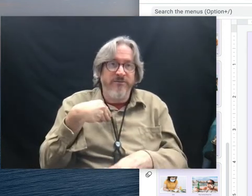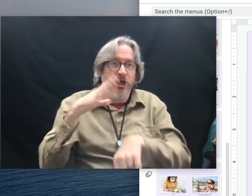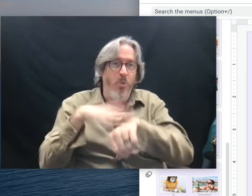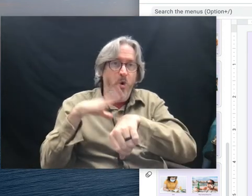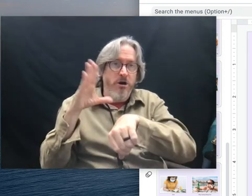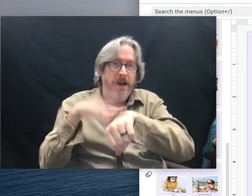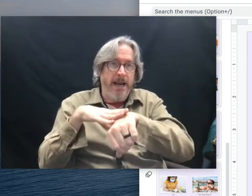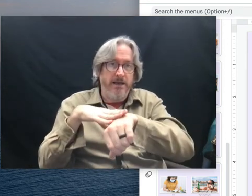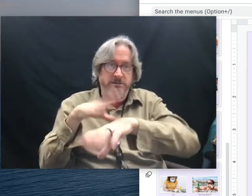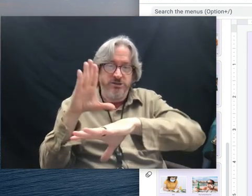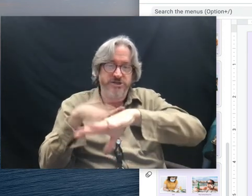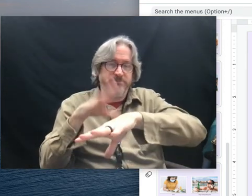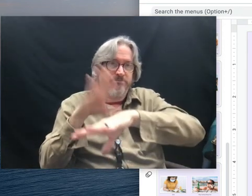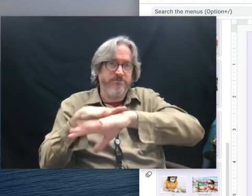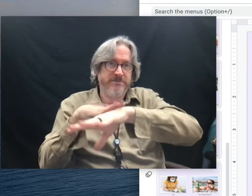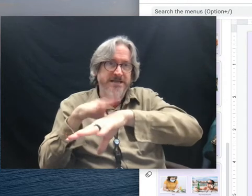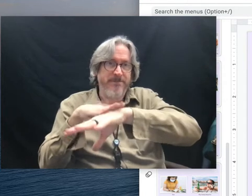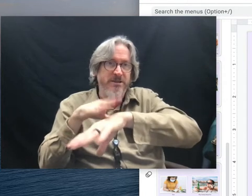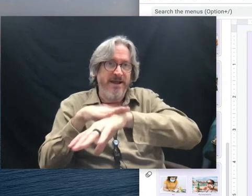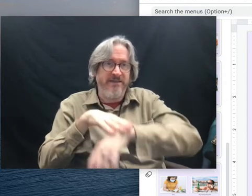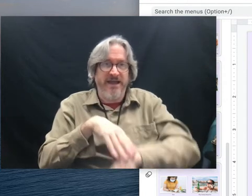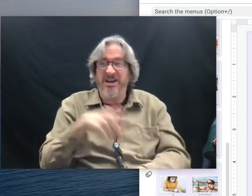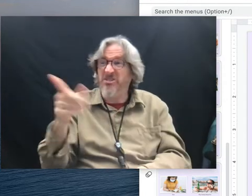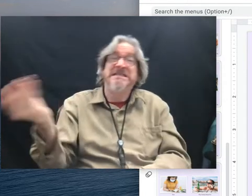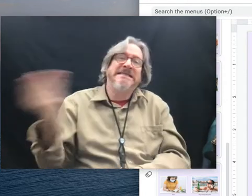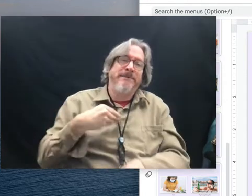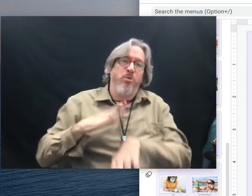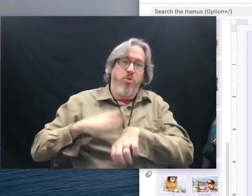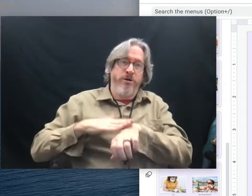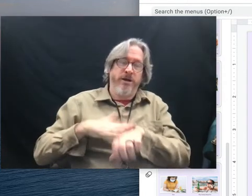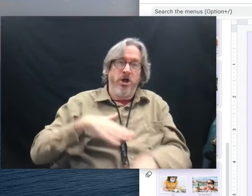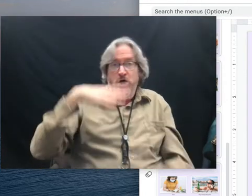gave me warning. So just tap on the back of the hand. Oh.